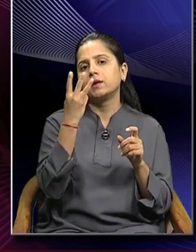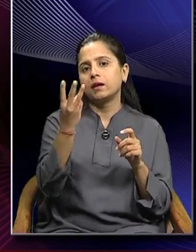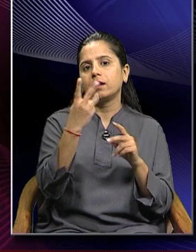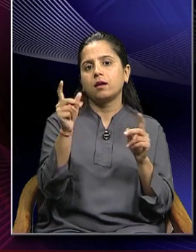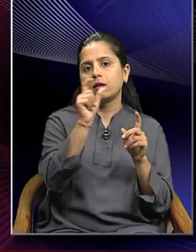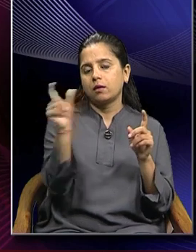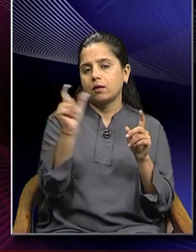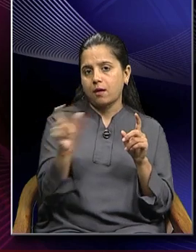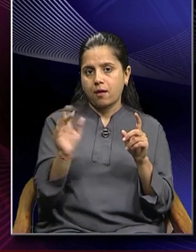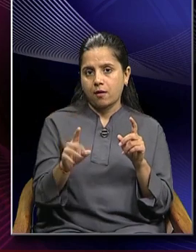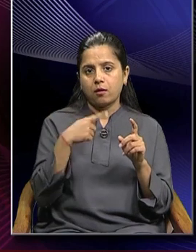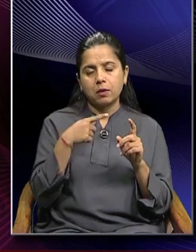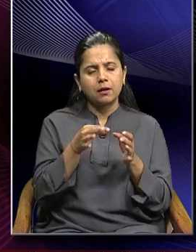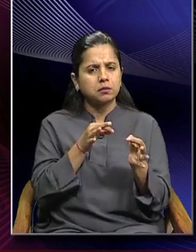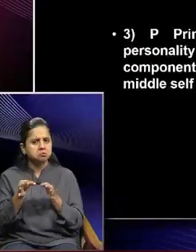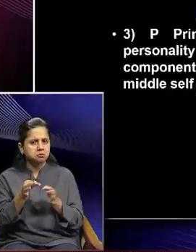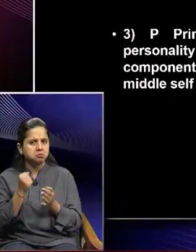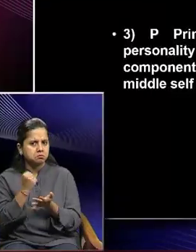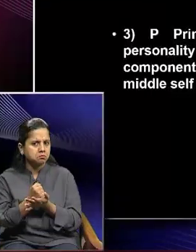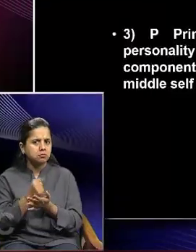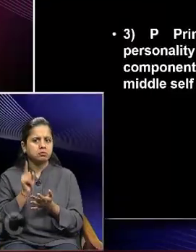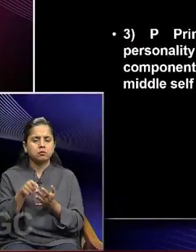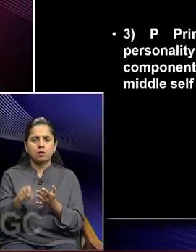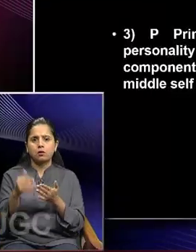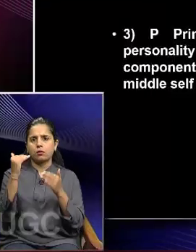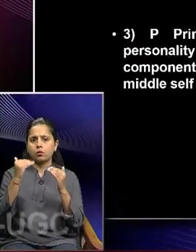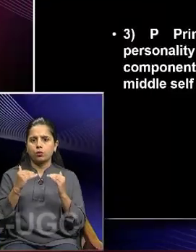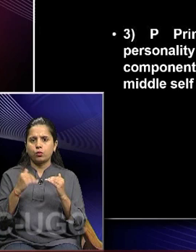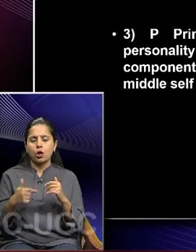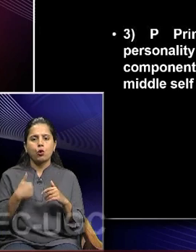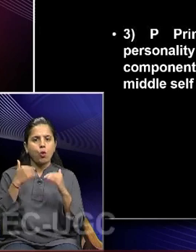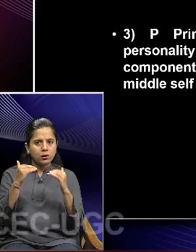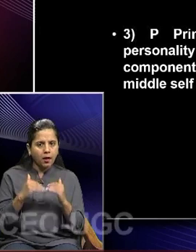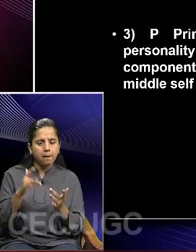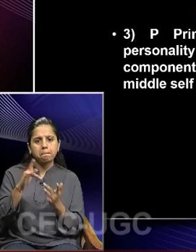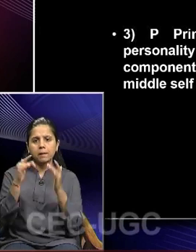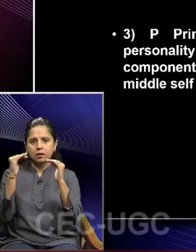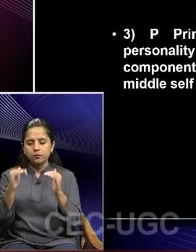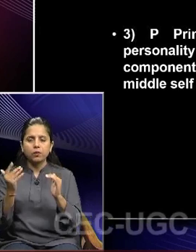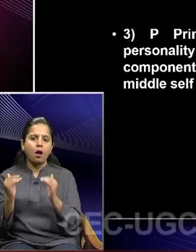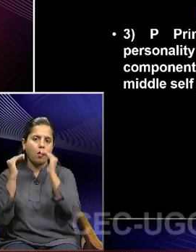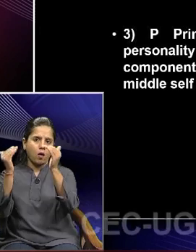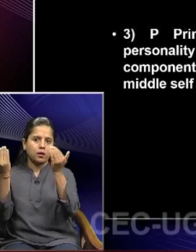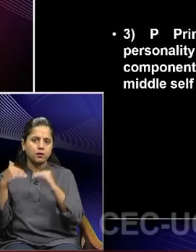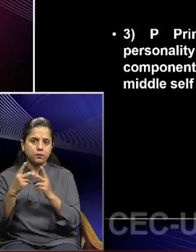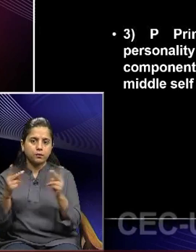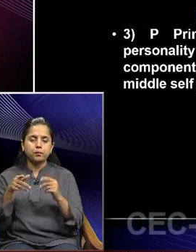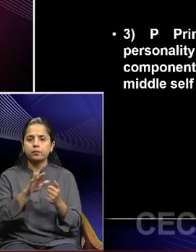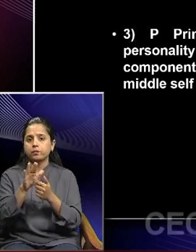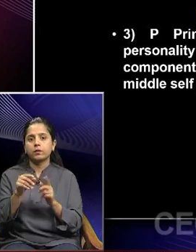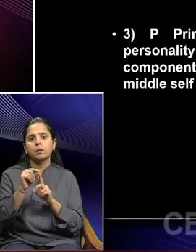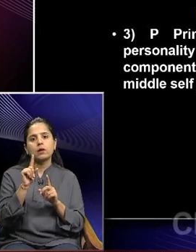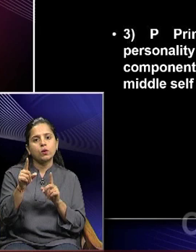If I have to explain it in terms of its order, I would say lower self, middle self and higher self, represented by